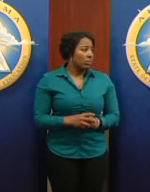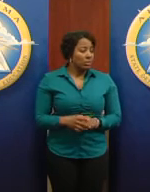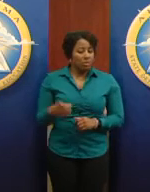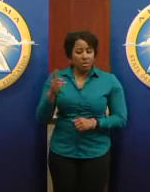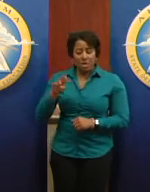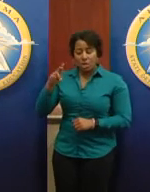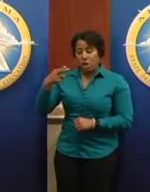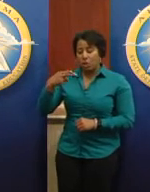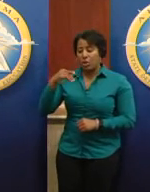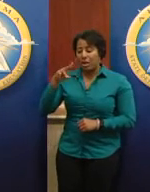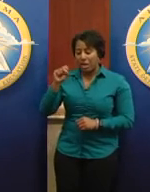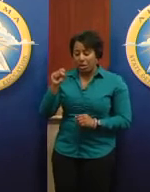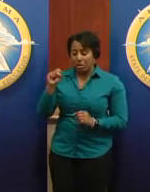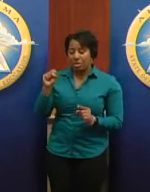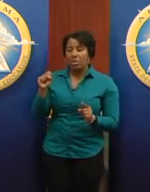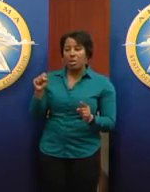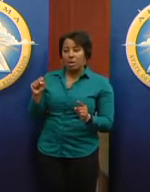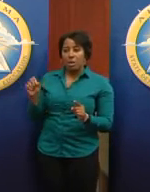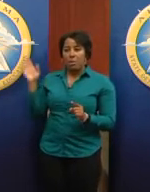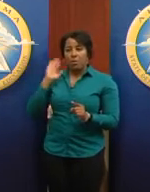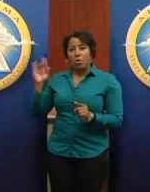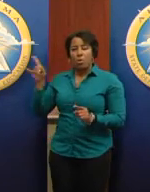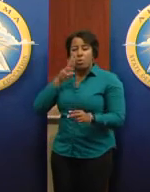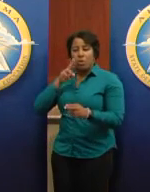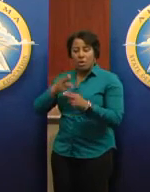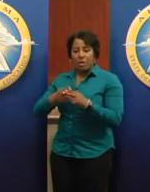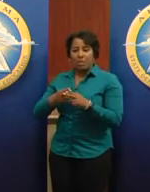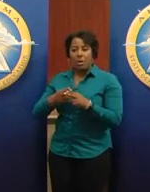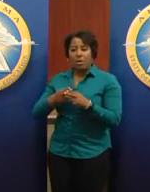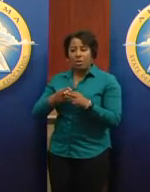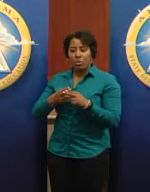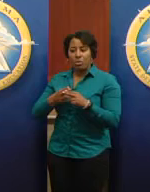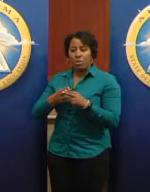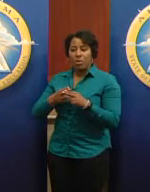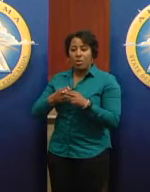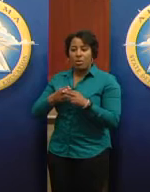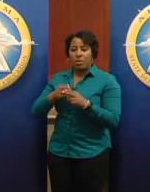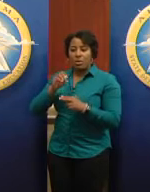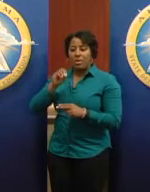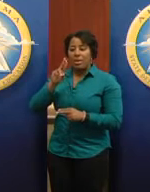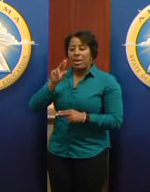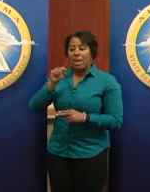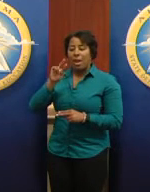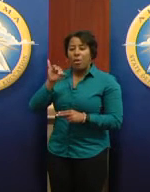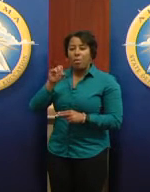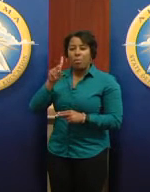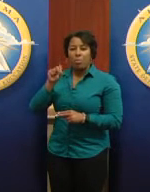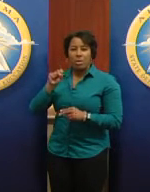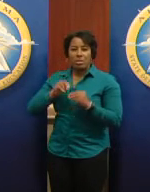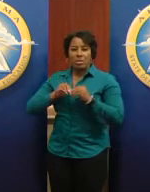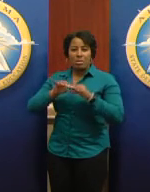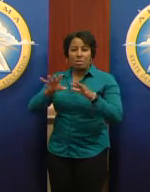Dr. Harris, we heard you speak earlier about outbreaks linked to extracurricular activities.